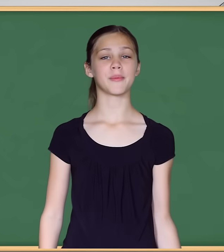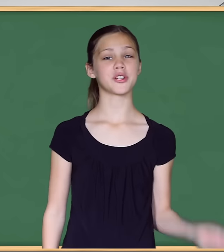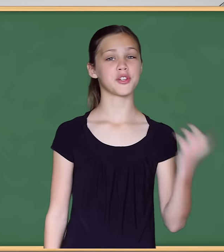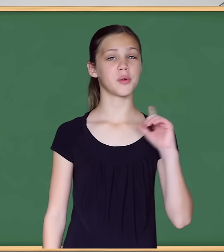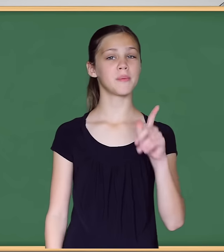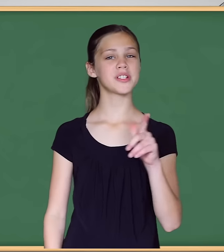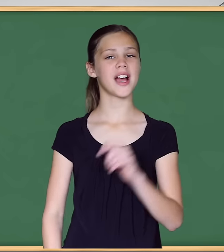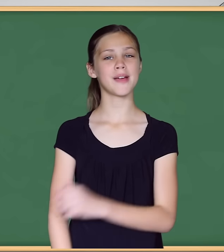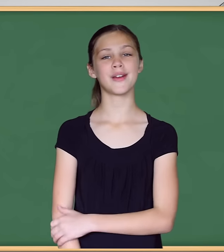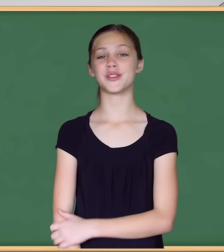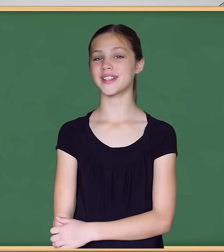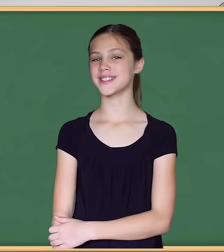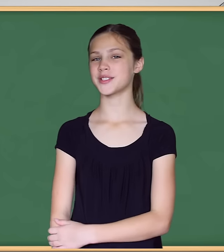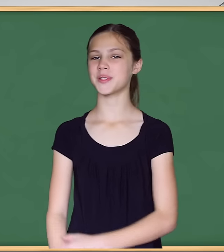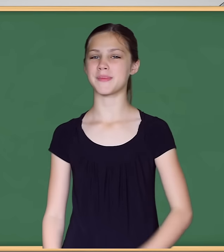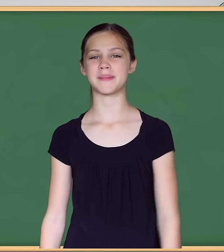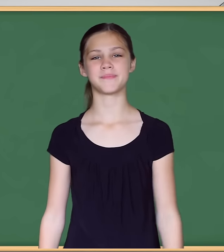now I'm going to show you one more time and you guys can do it with me.